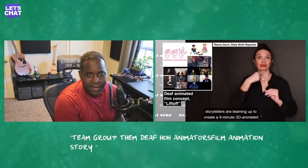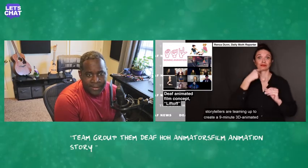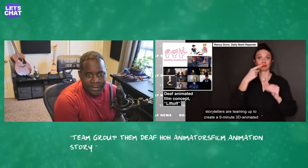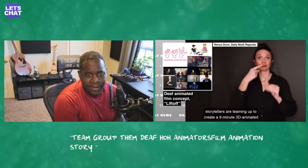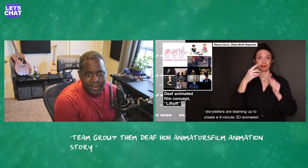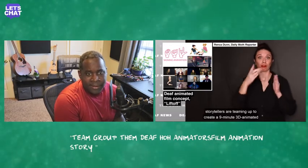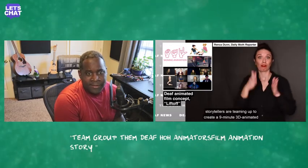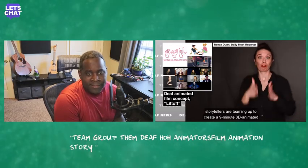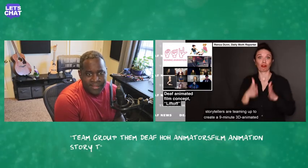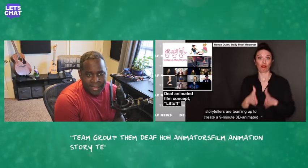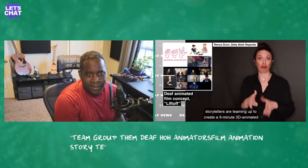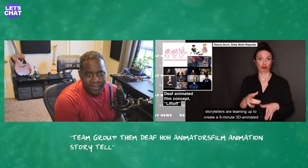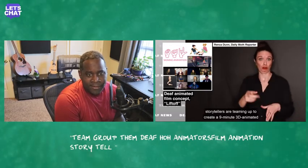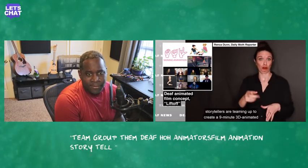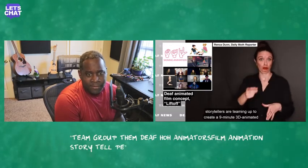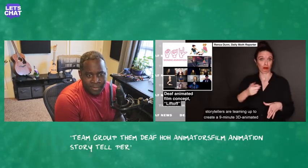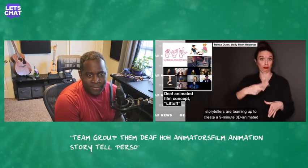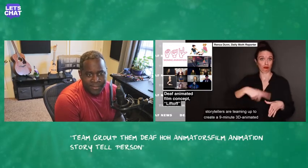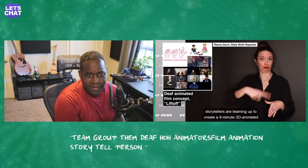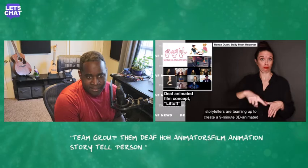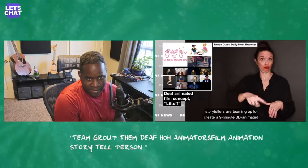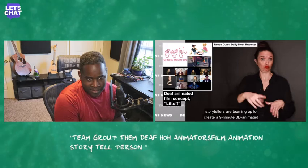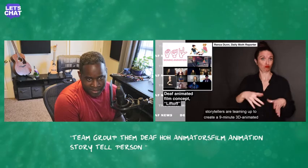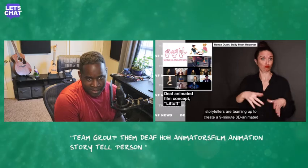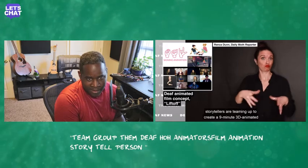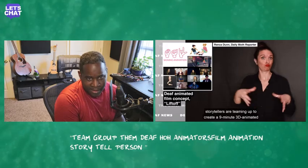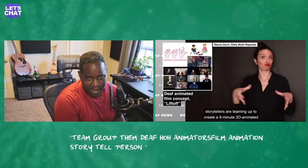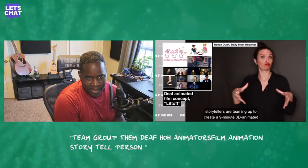story tell person